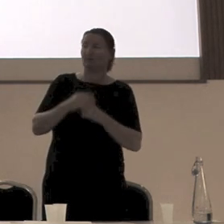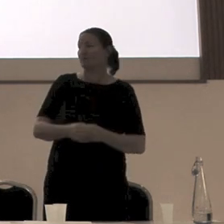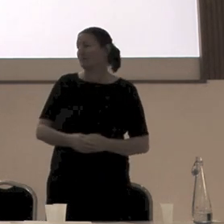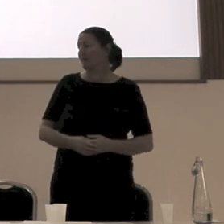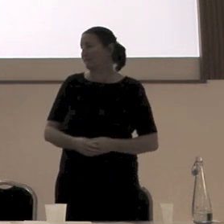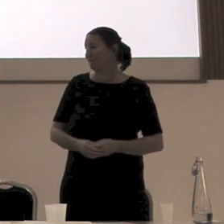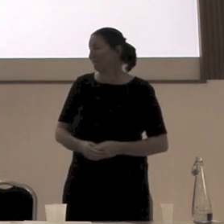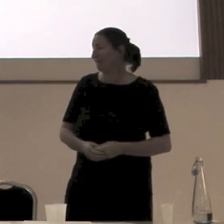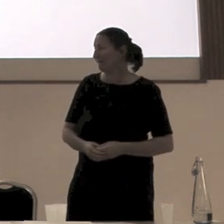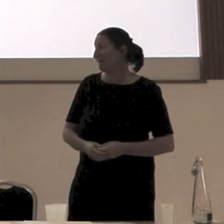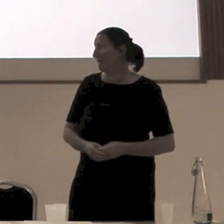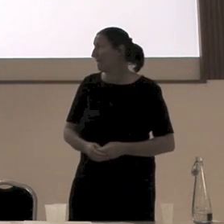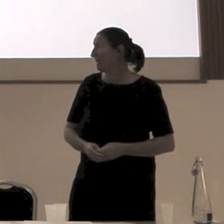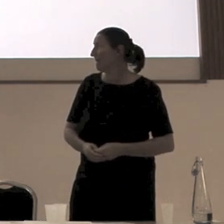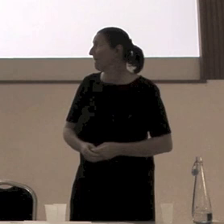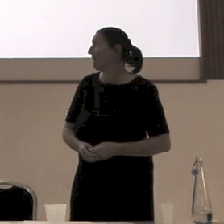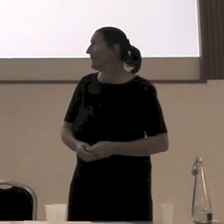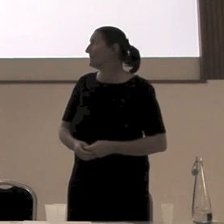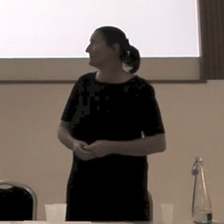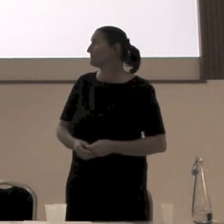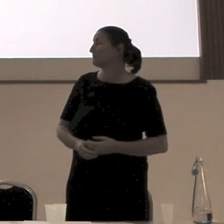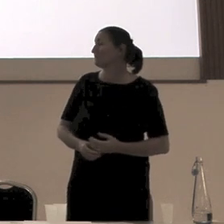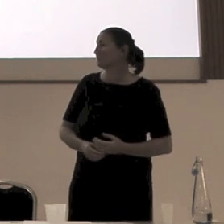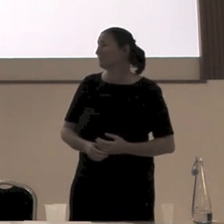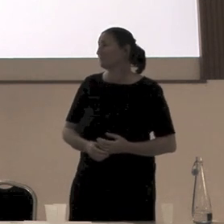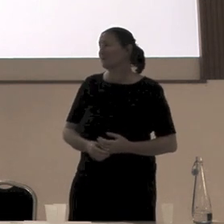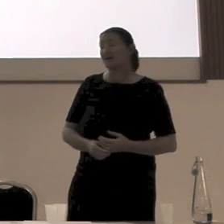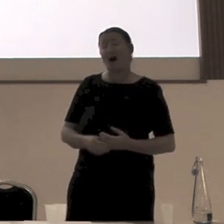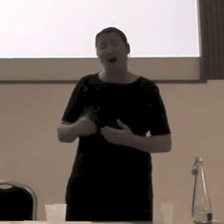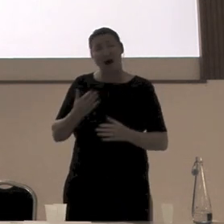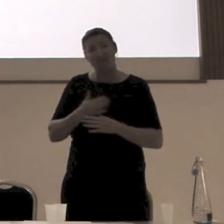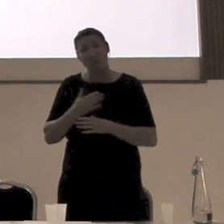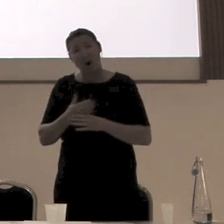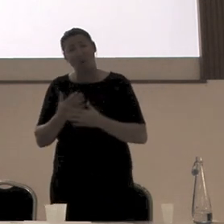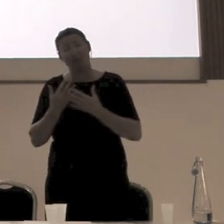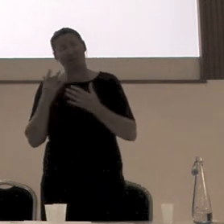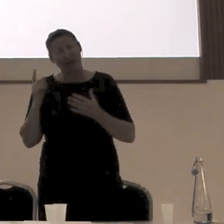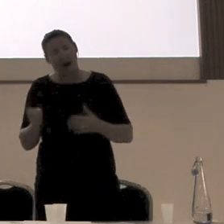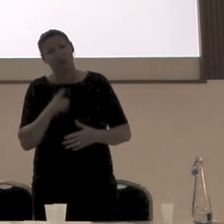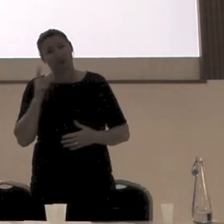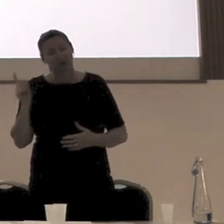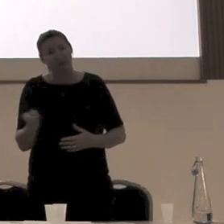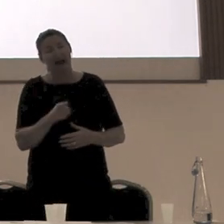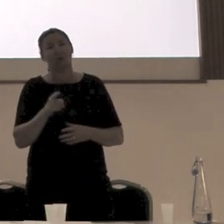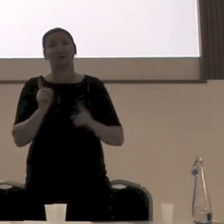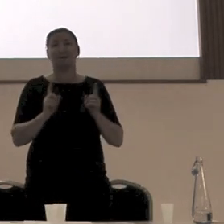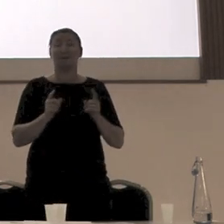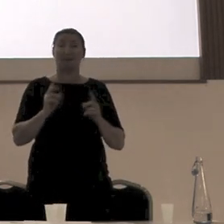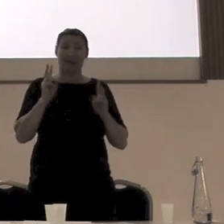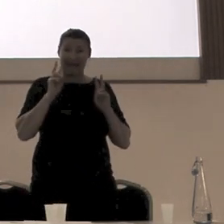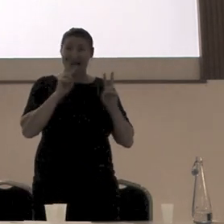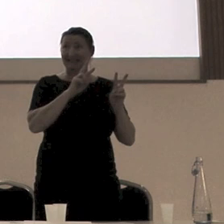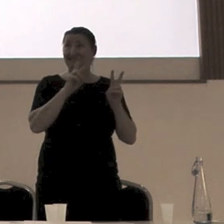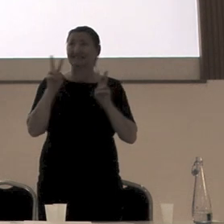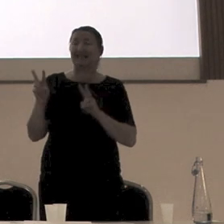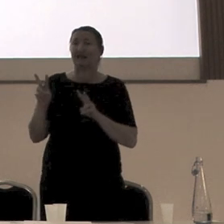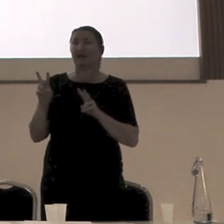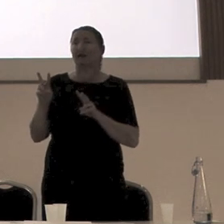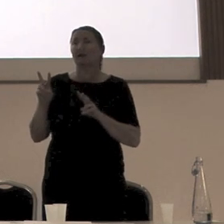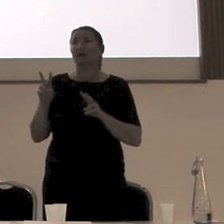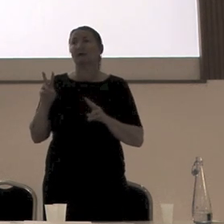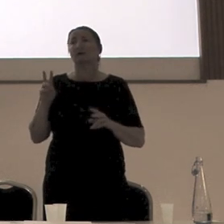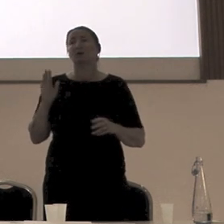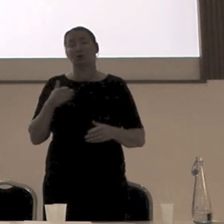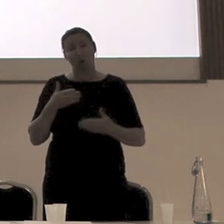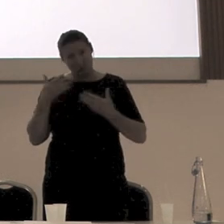it. And they do see it. And I've worked with many thousands of children in classes, and they certainly see it. And if you give them their